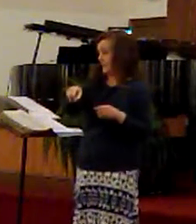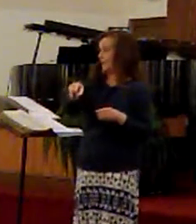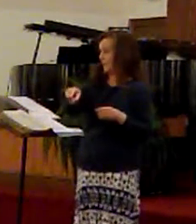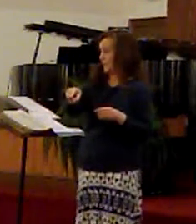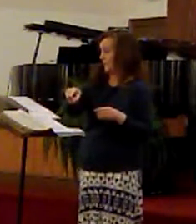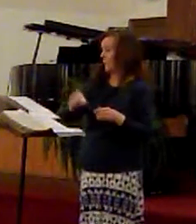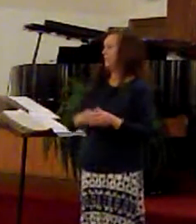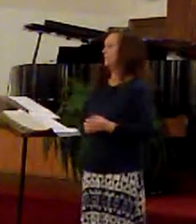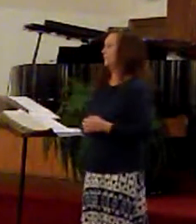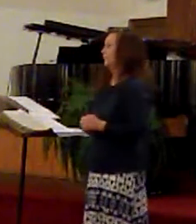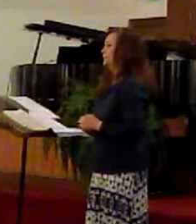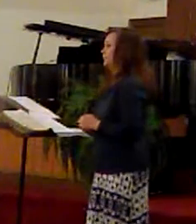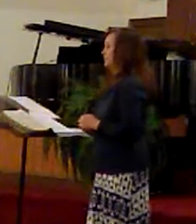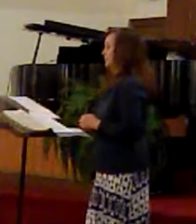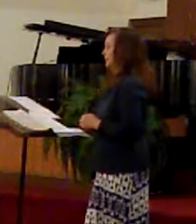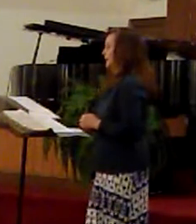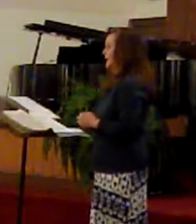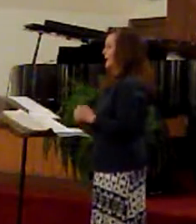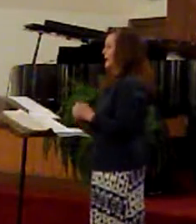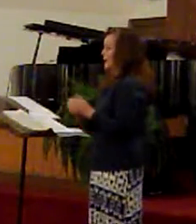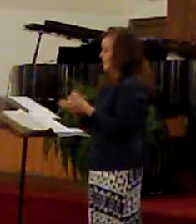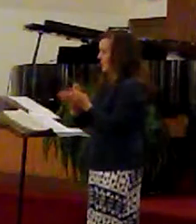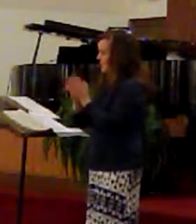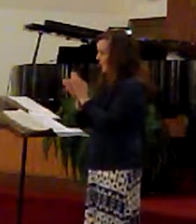Paul. And a great preacher.